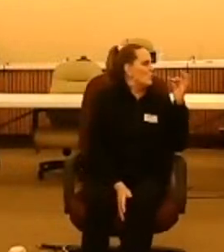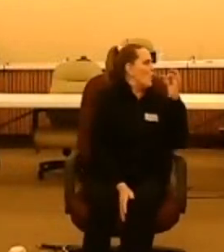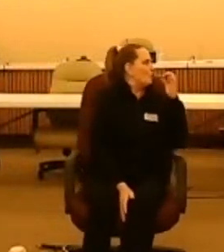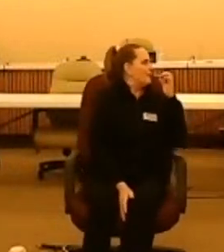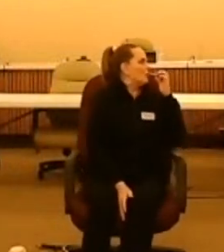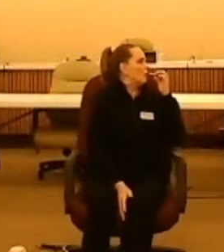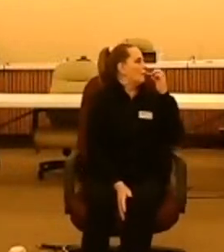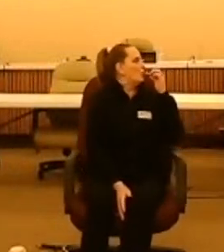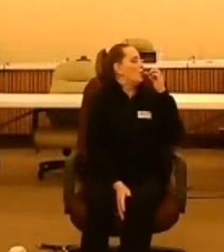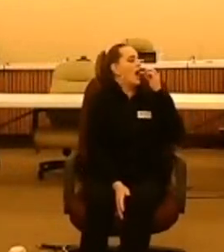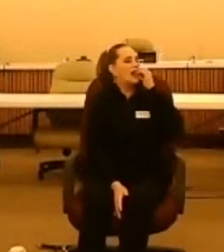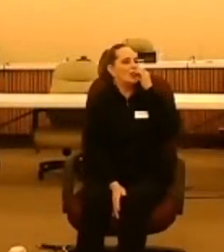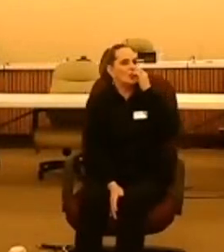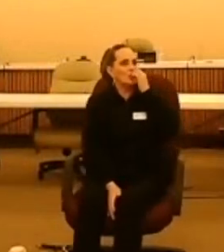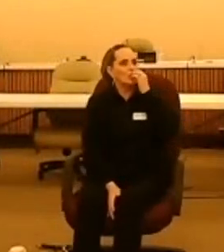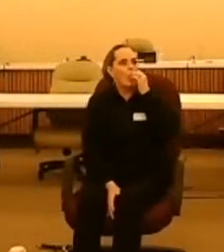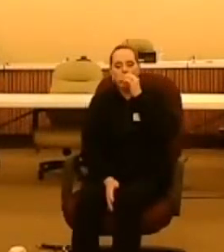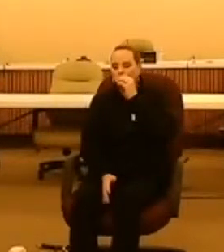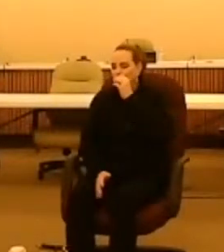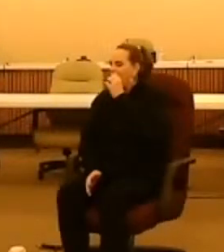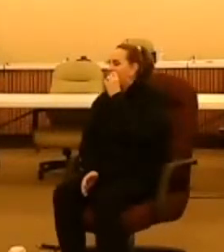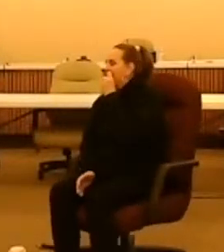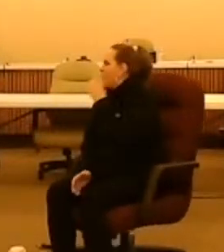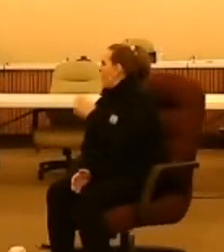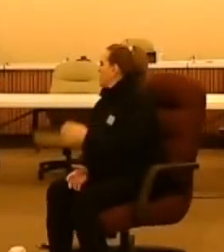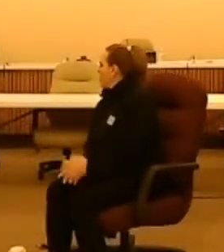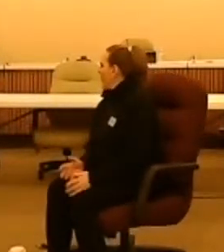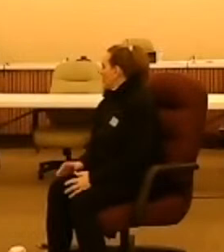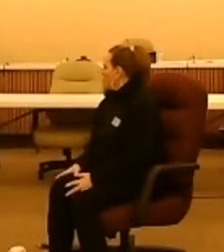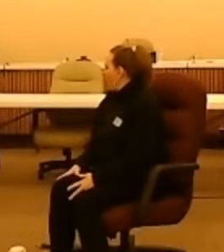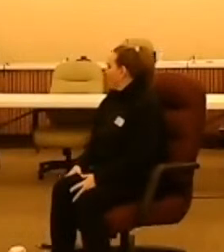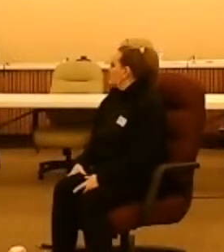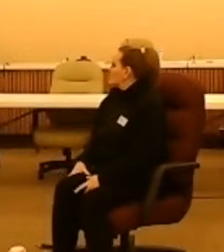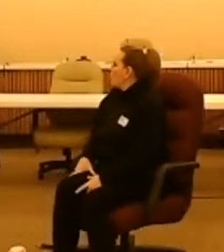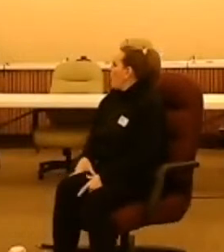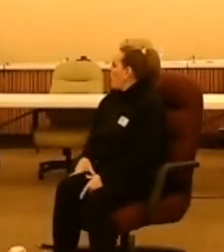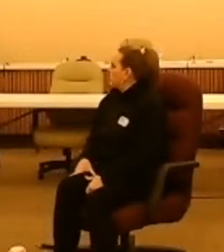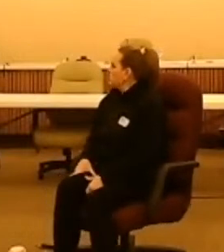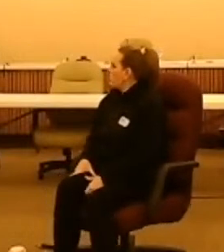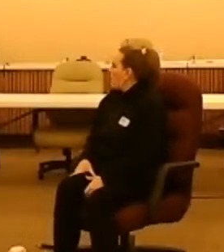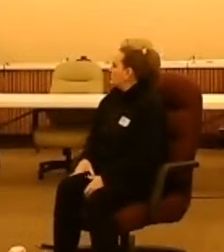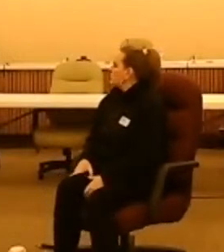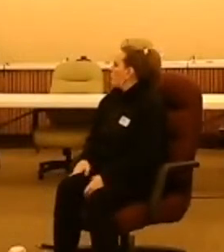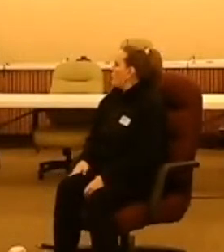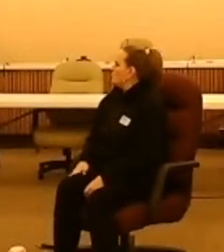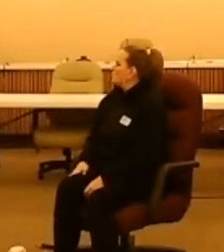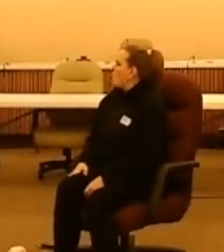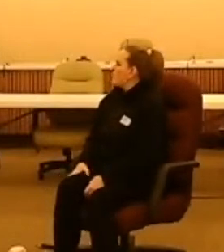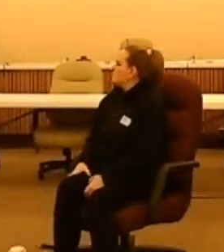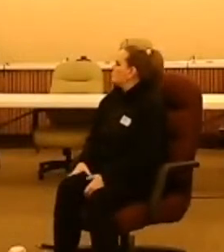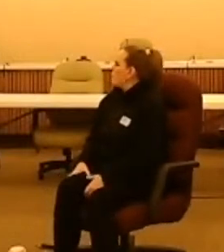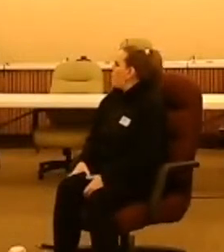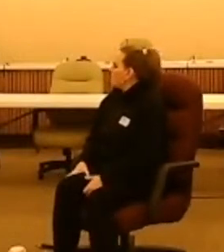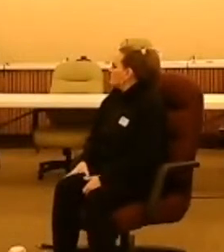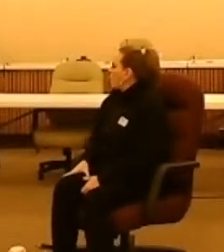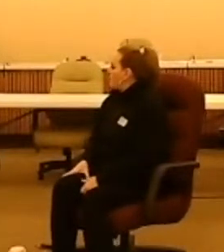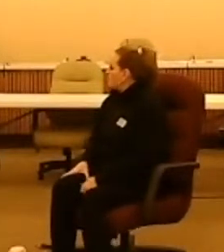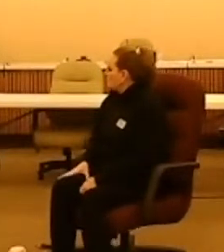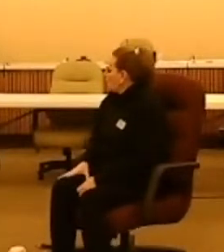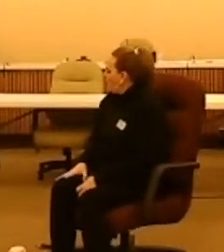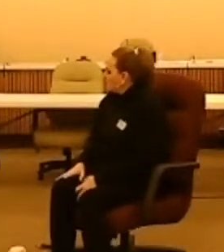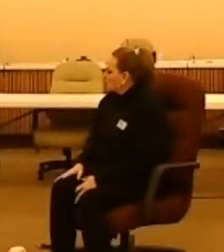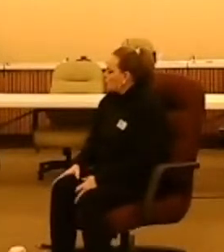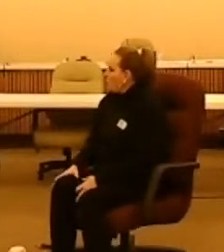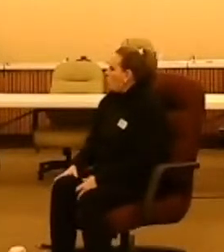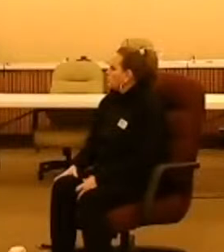I mean, we. They have some at home to eat. Ordered a pizza. I don't think the restaurants are gonna be open. Earlier. Oh my God. Yeah, I